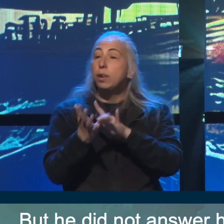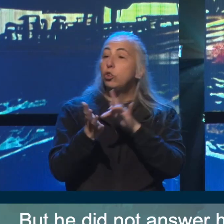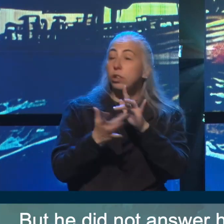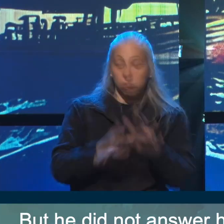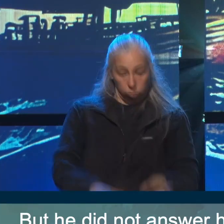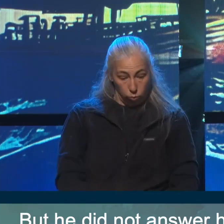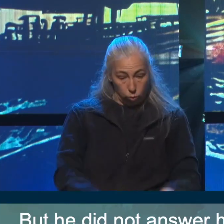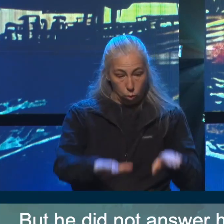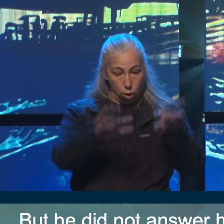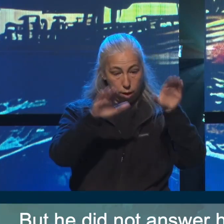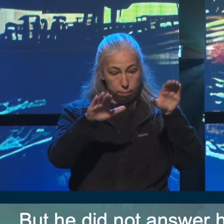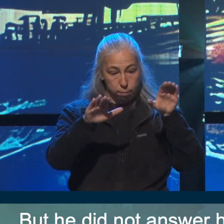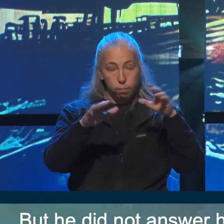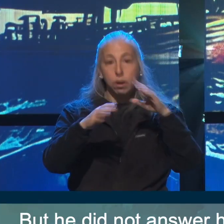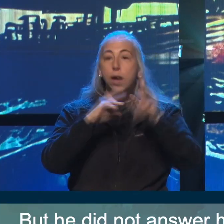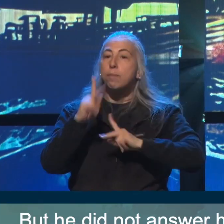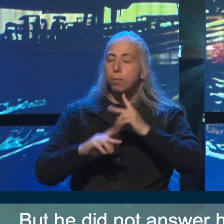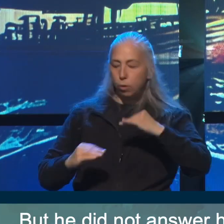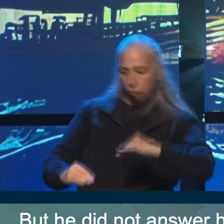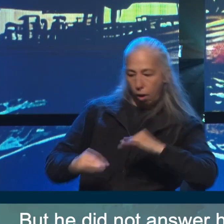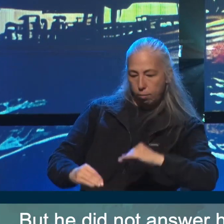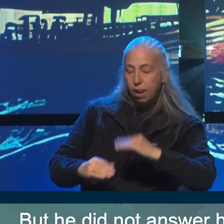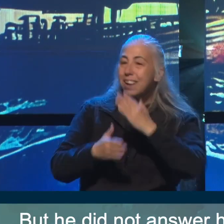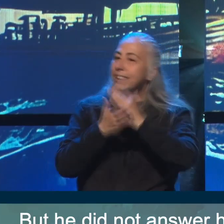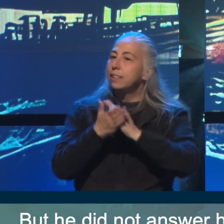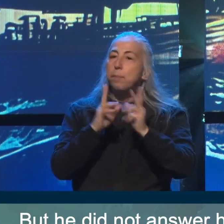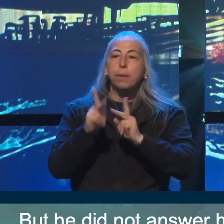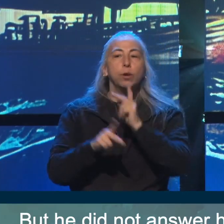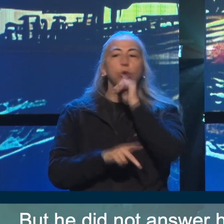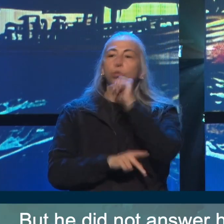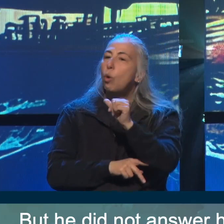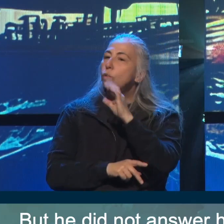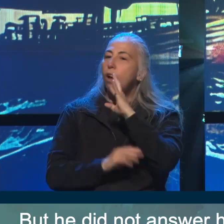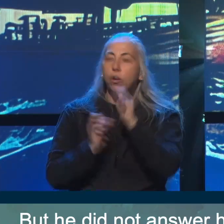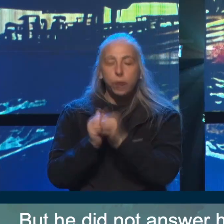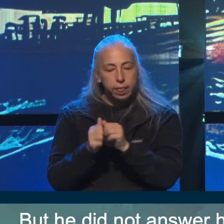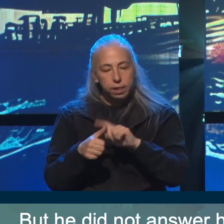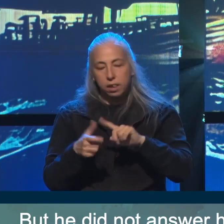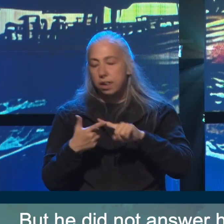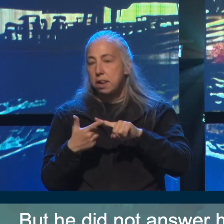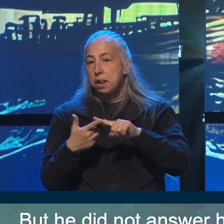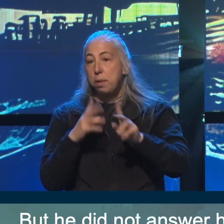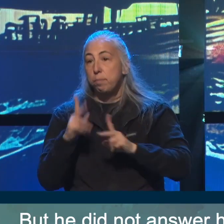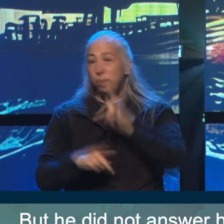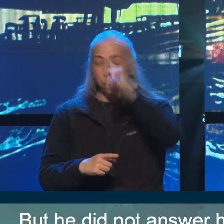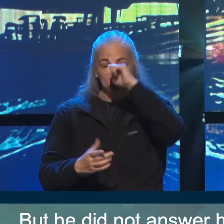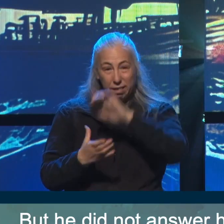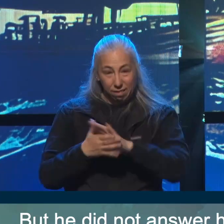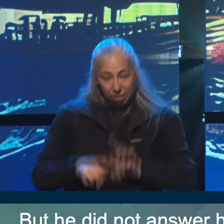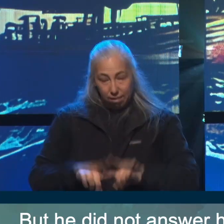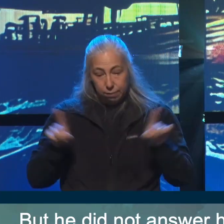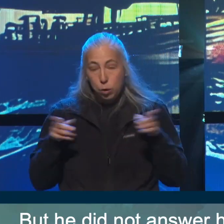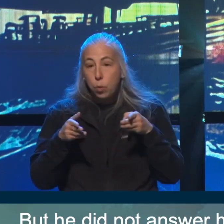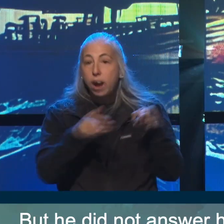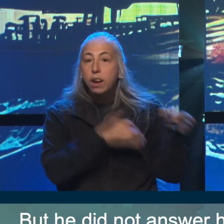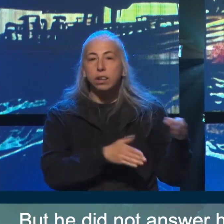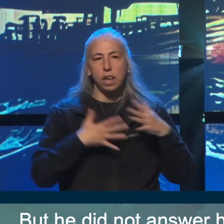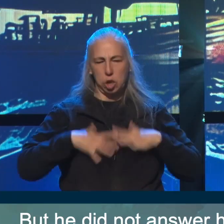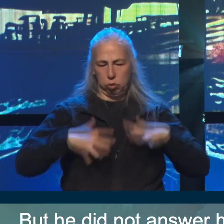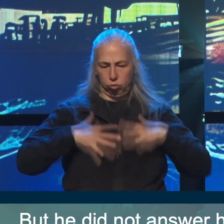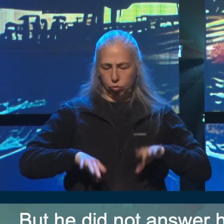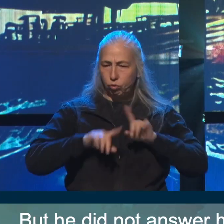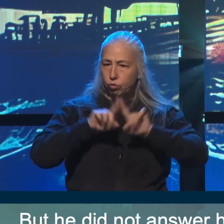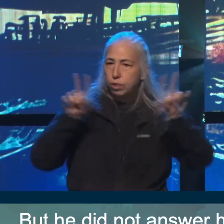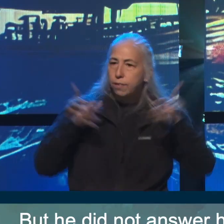that there were people you didn't talk to. There were people that believed differently, that looked differently, that behaved differently, and we don't talk to